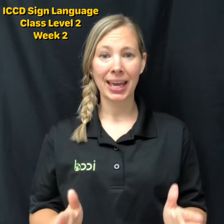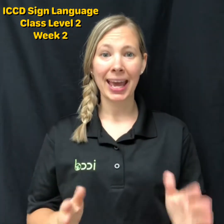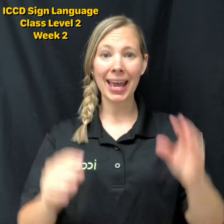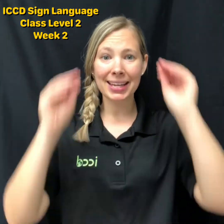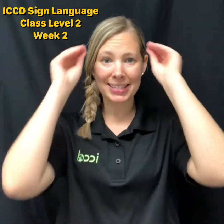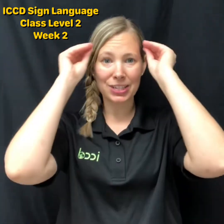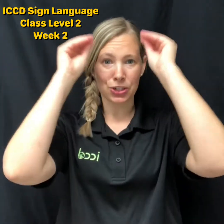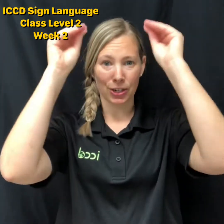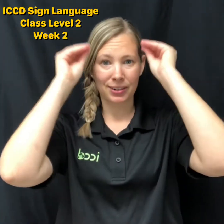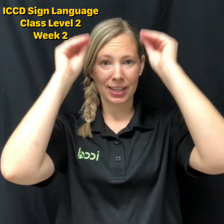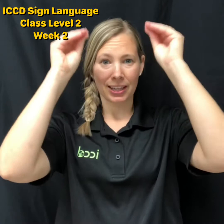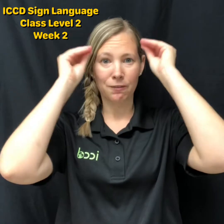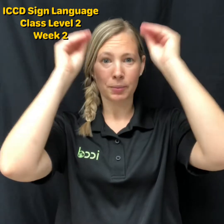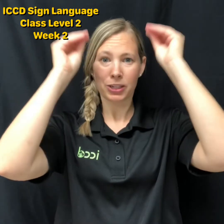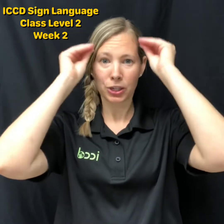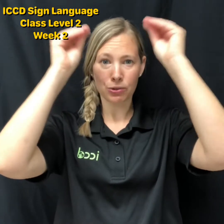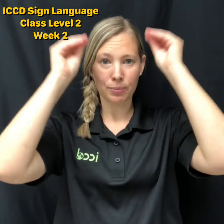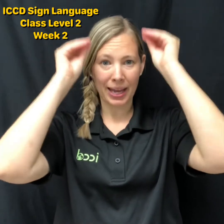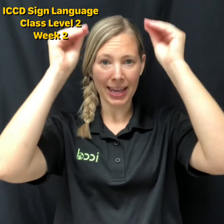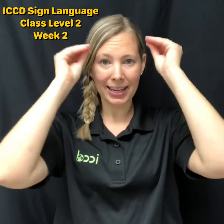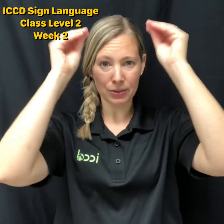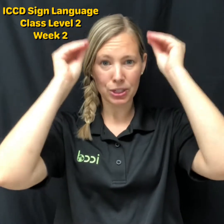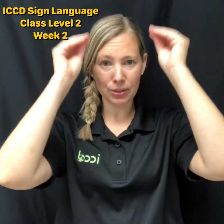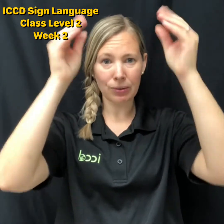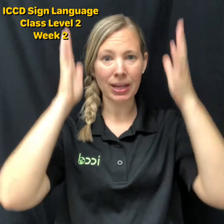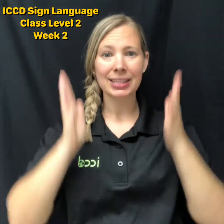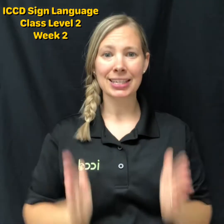And teacher. Information goes from my head out to you, teacher.